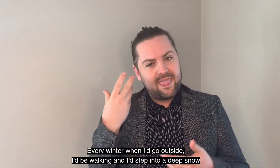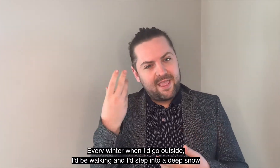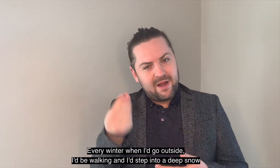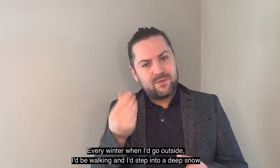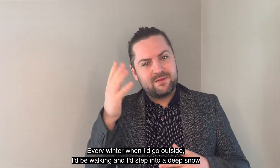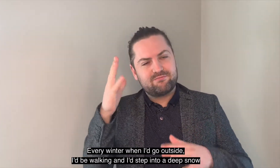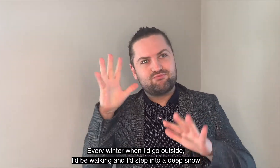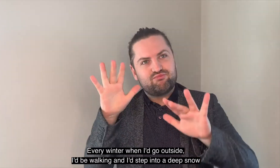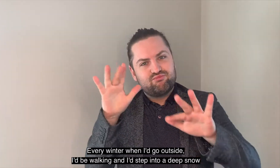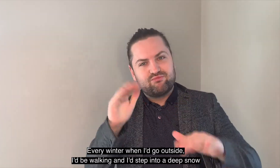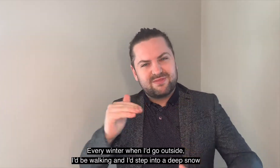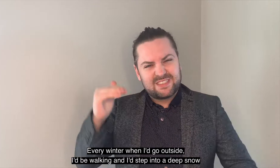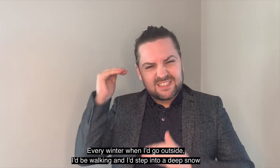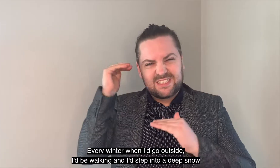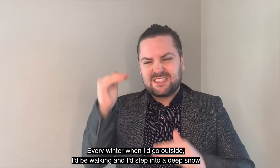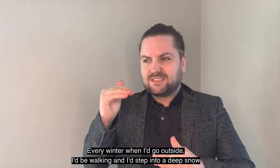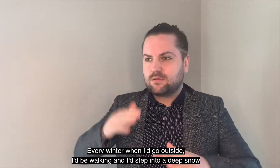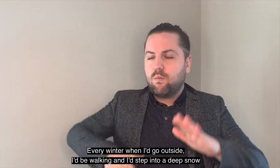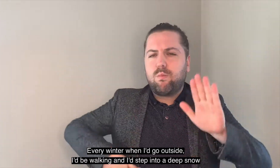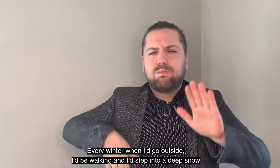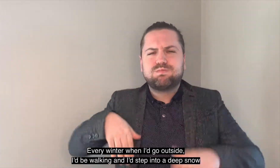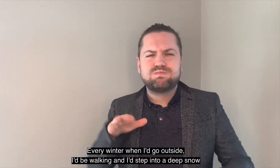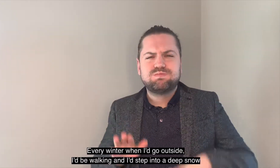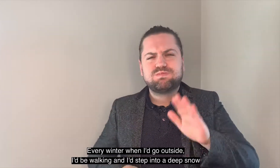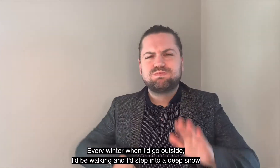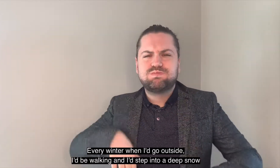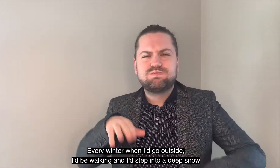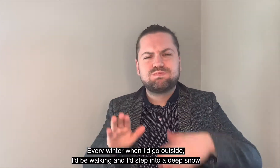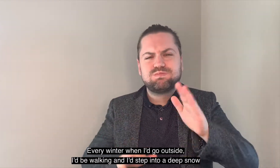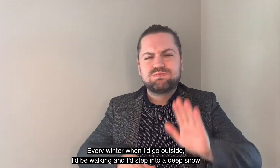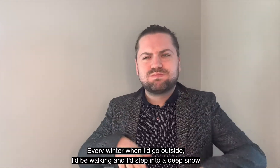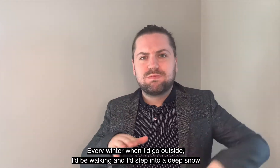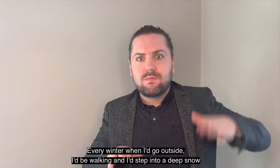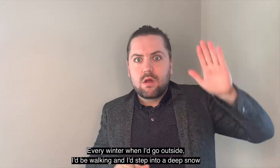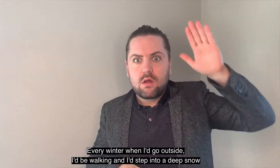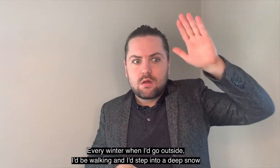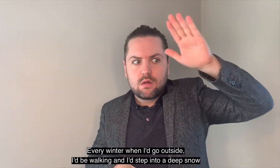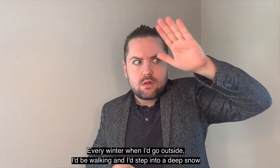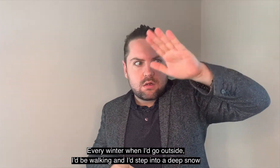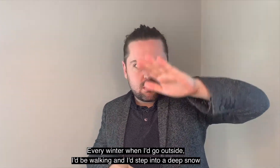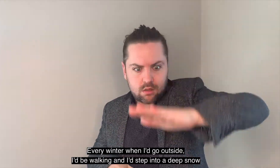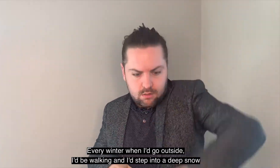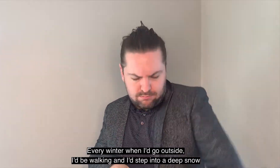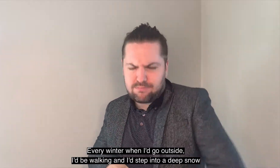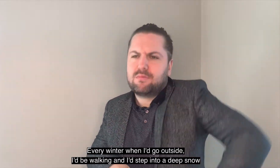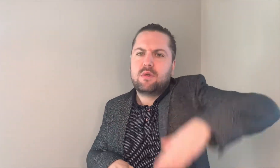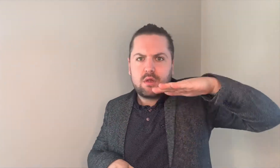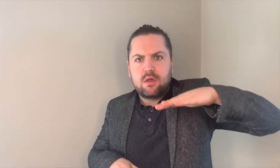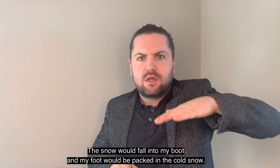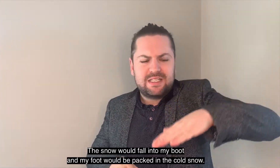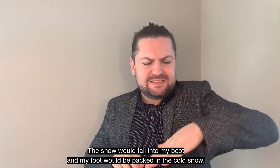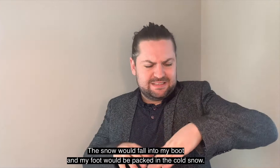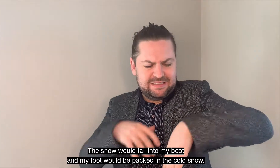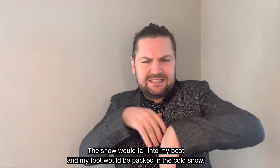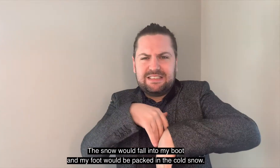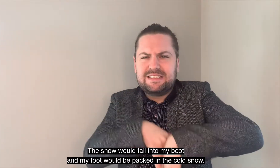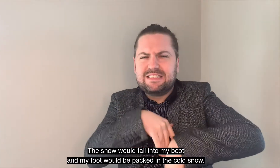Every winter, when I would go outside, I'd be walking and step into a deep snow bank. The snow would fall into my boot,